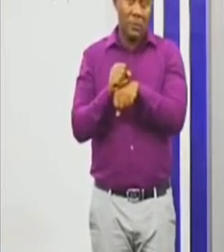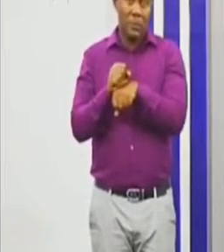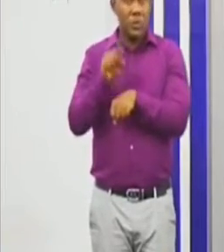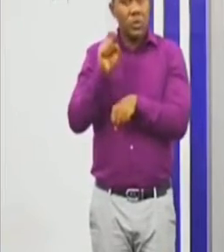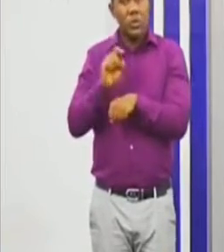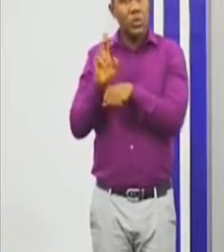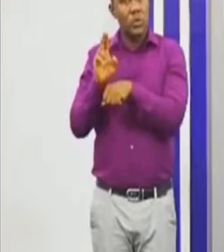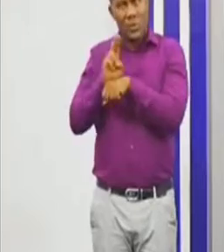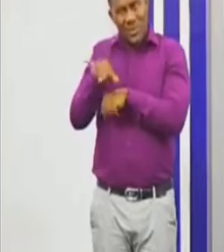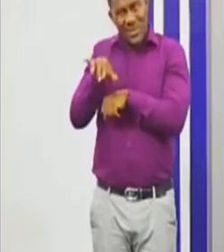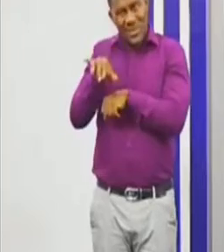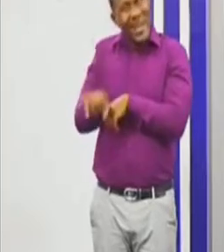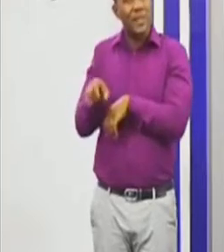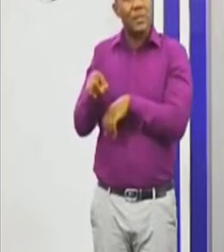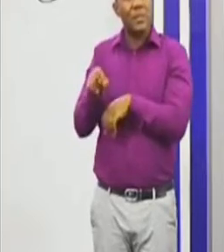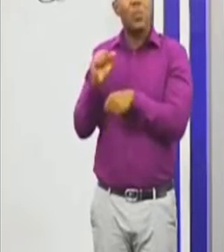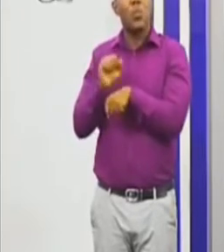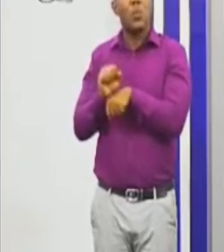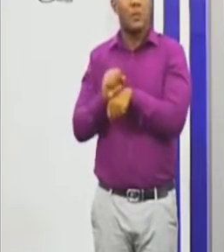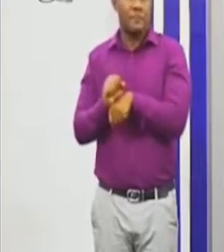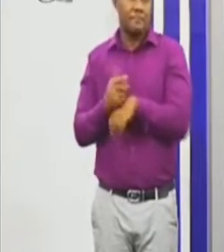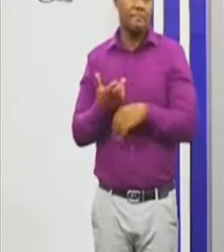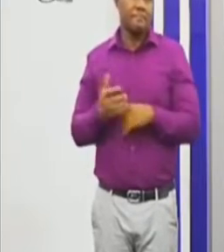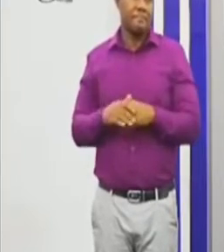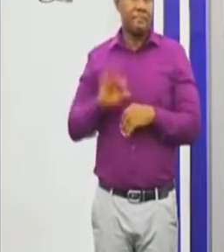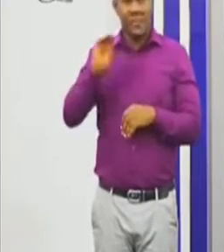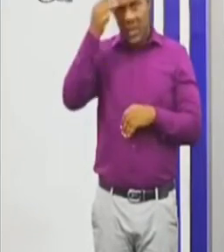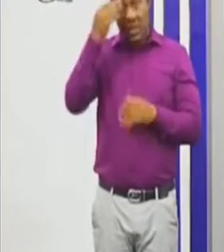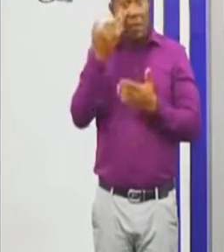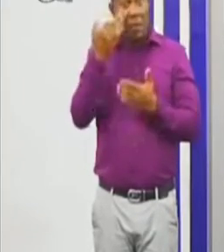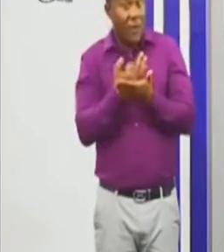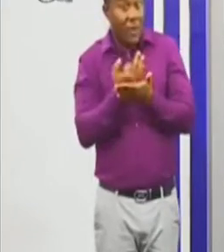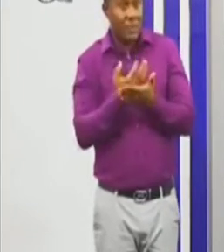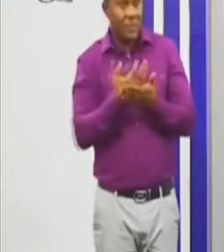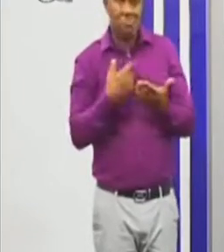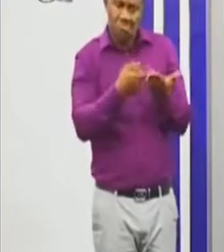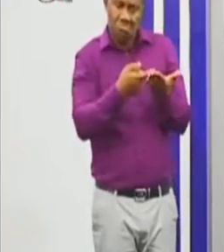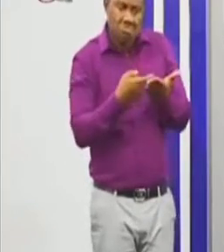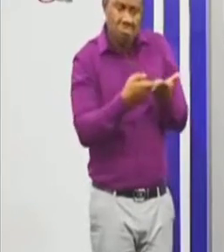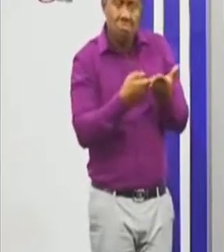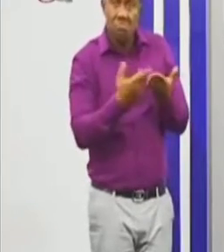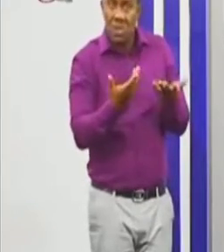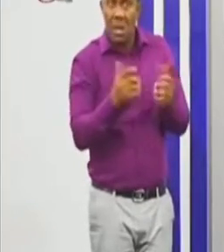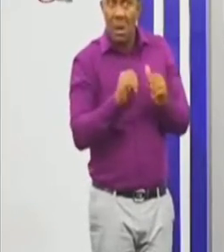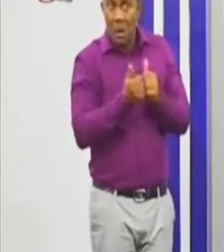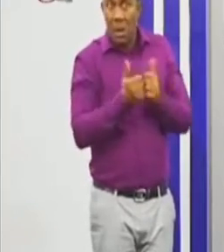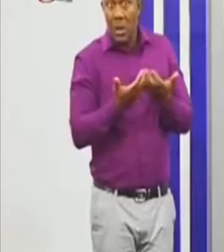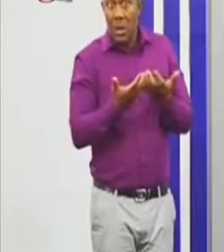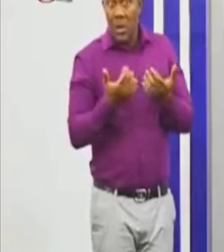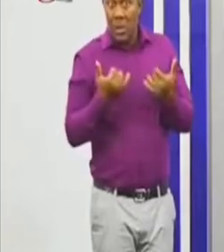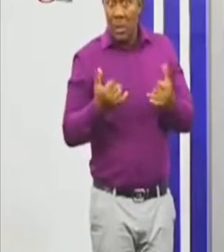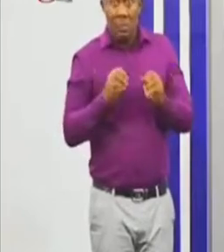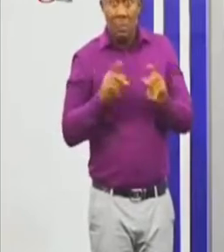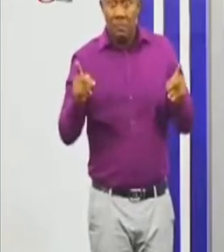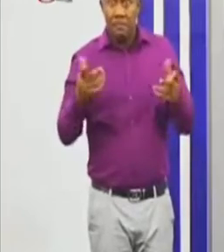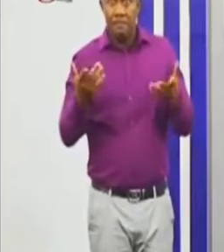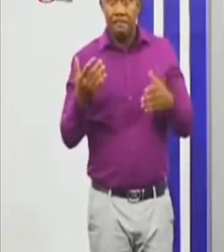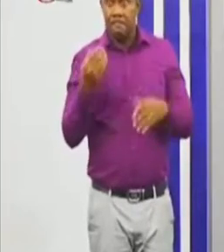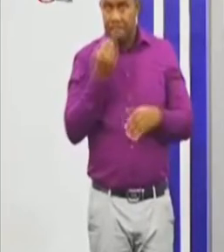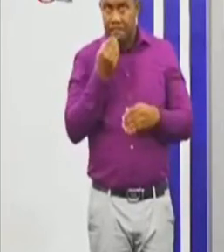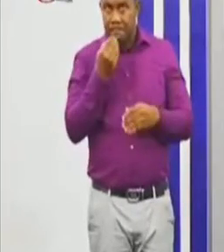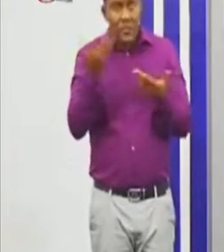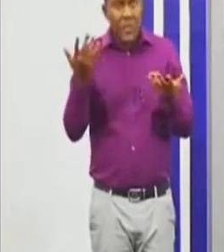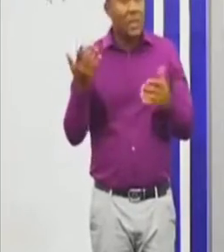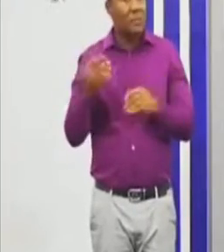our platform yi ɛde yɛ adwuma nti yɛn Ministry of Finance yɛn ho nhyehyɛ. Members kwenye iso ama chief directors,